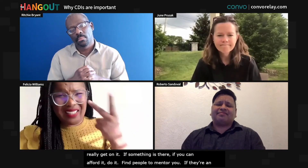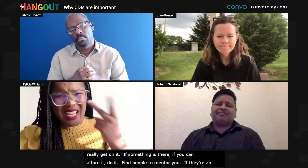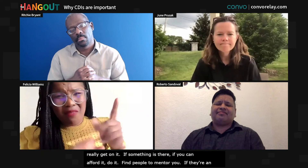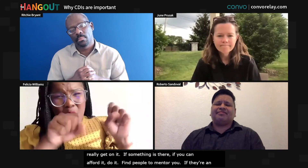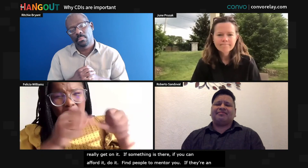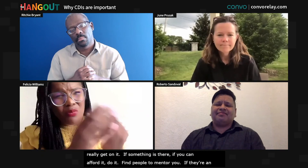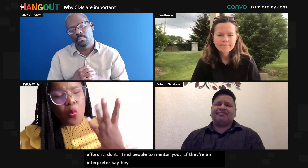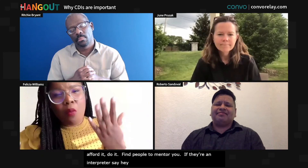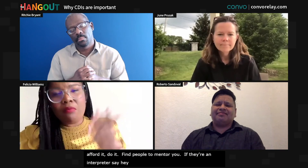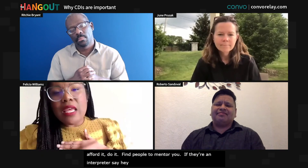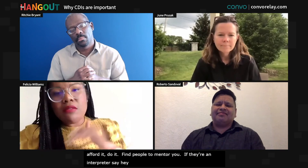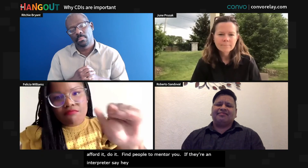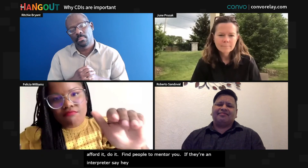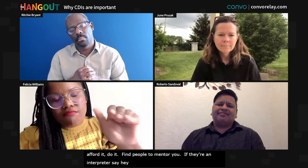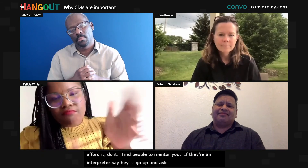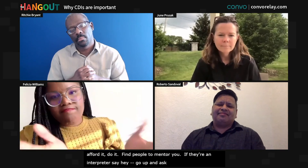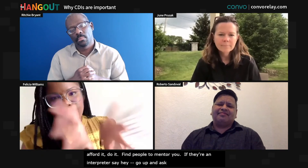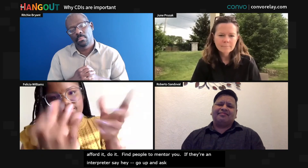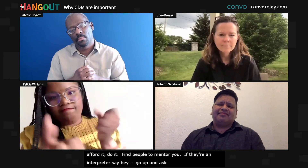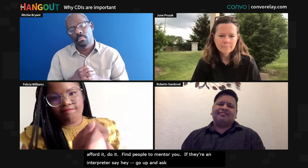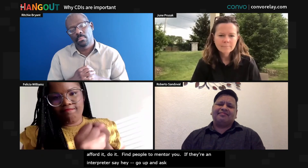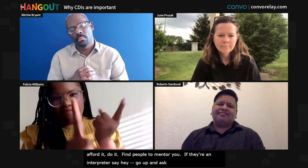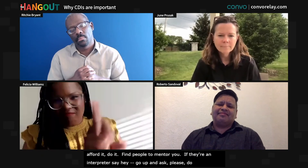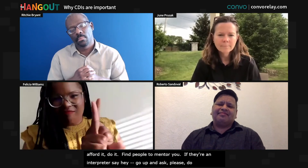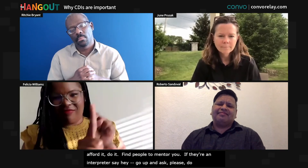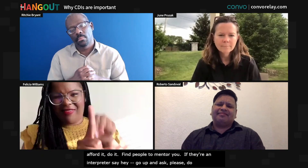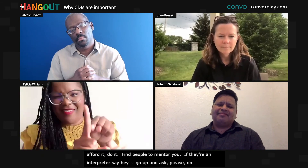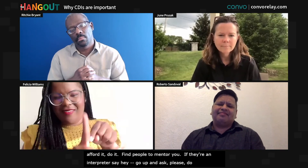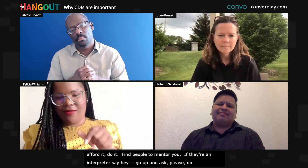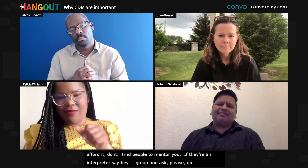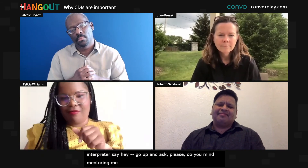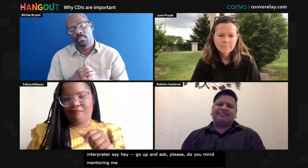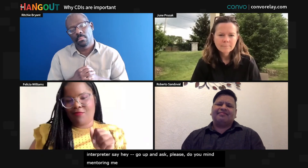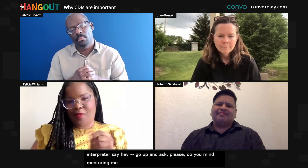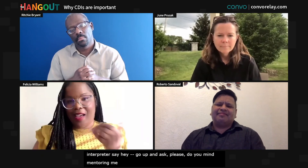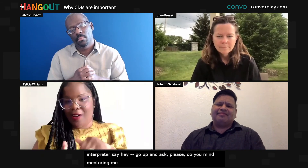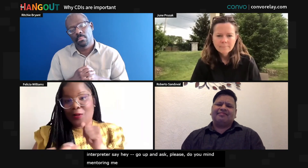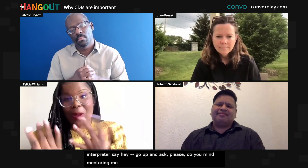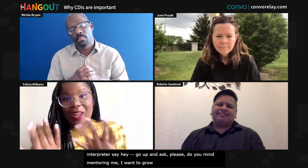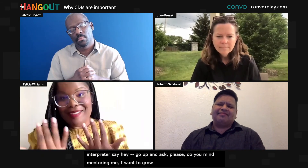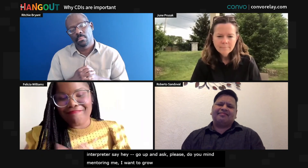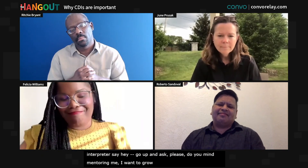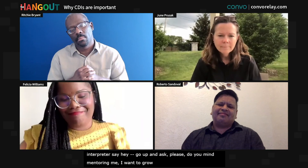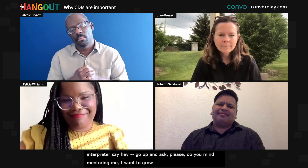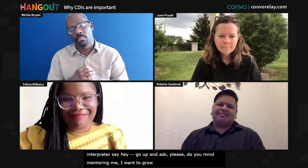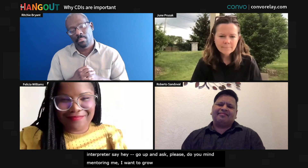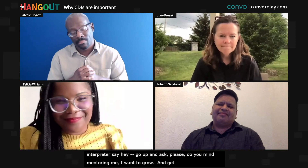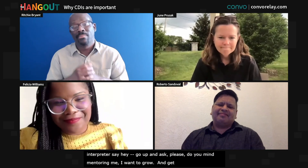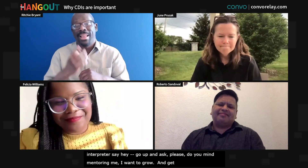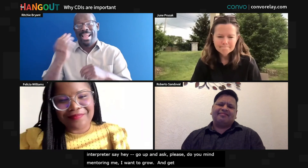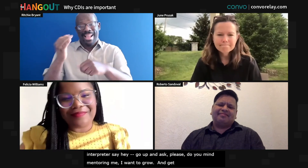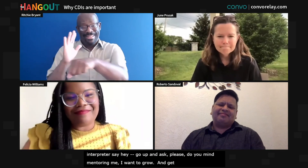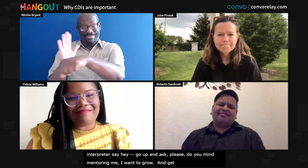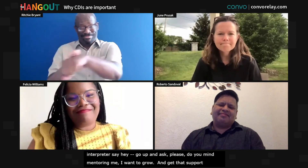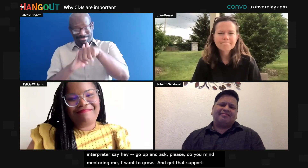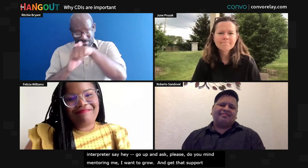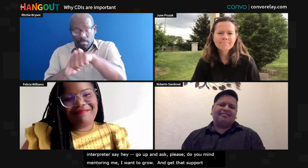ask, please, do you mind mentoring me? I want to grow, and get that support that you want. So don't